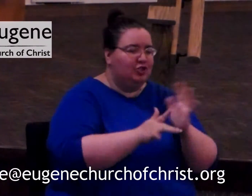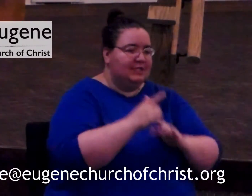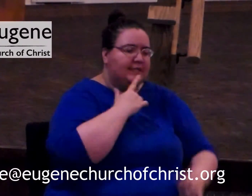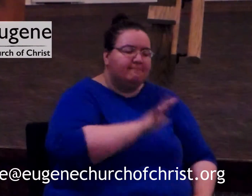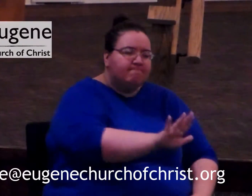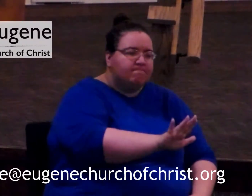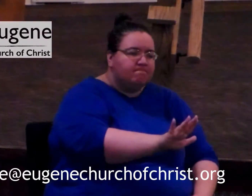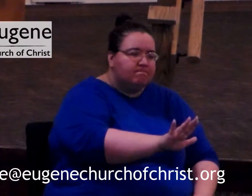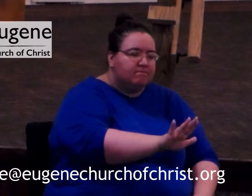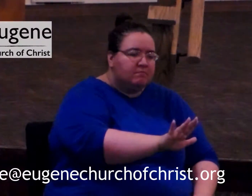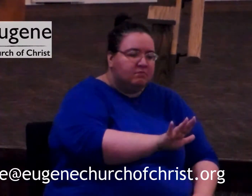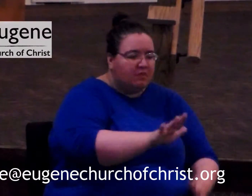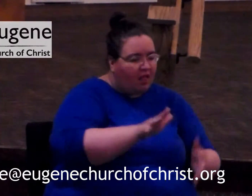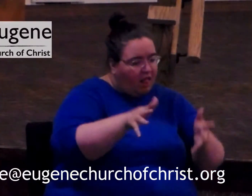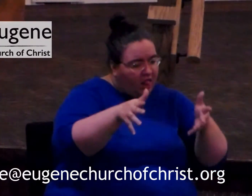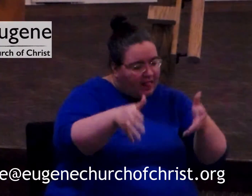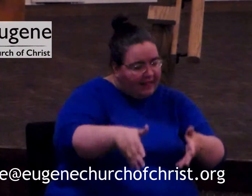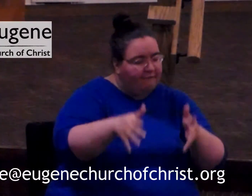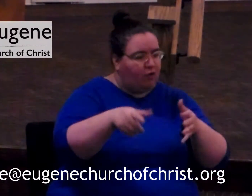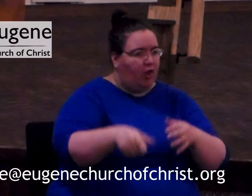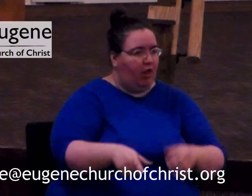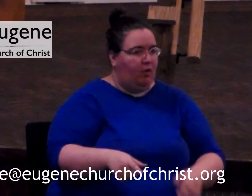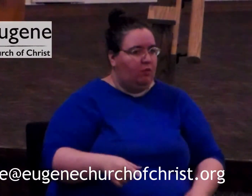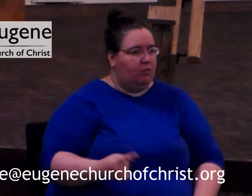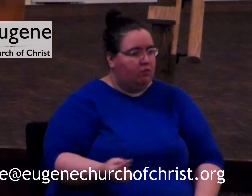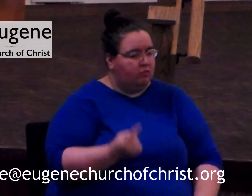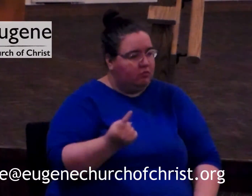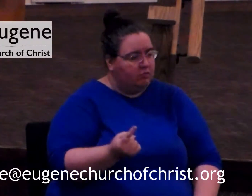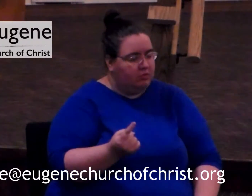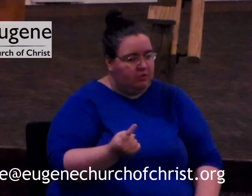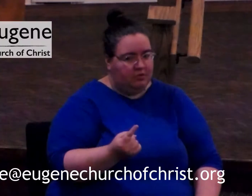alone. Leave her alone, Jesus replied.